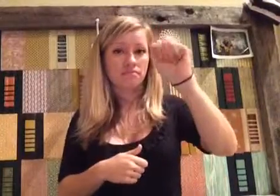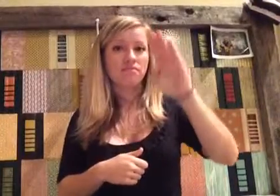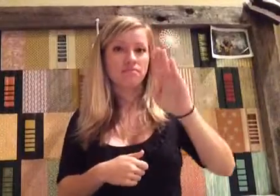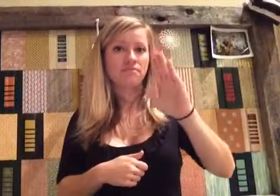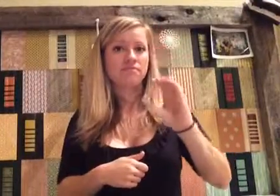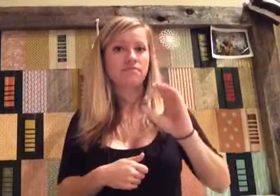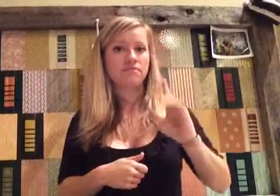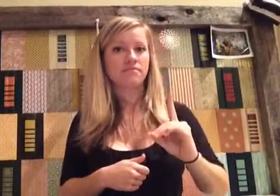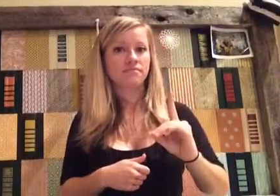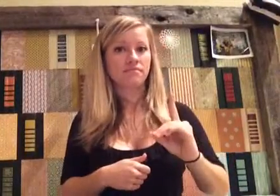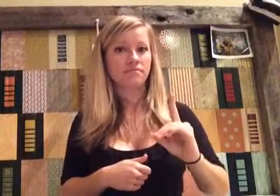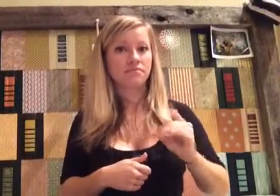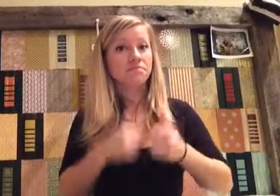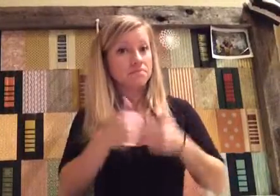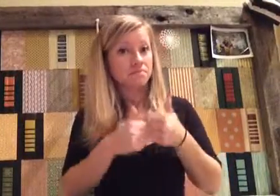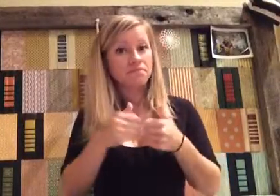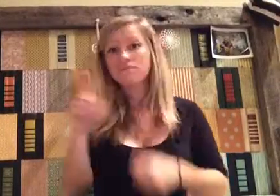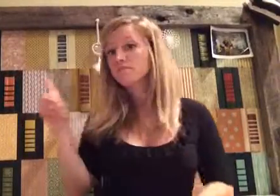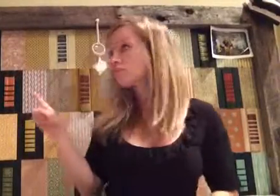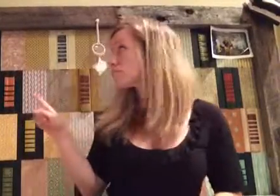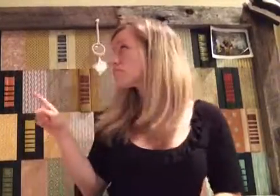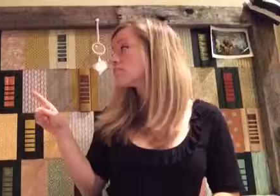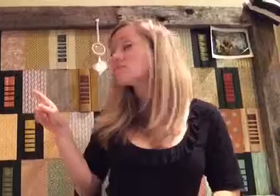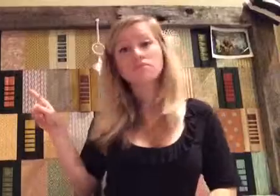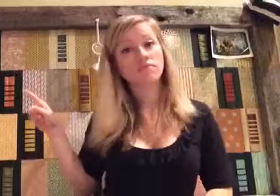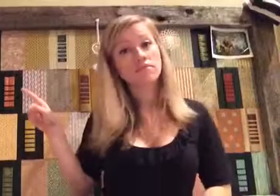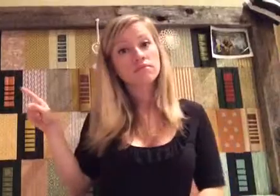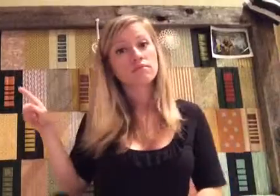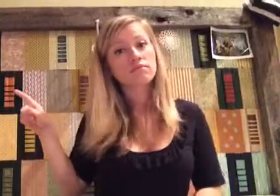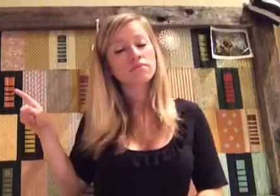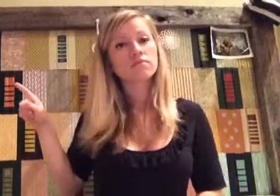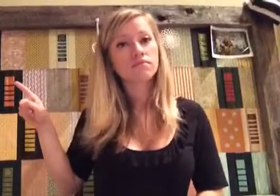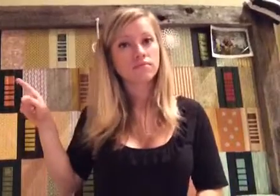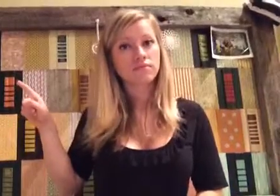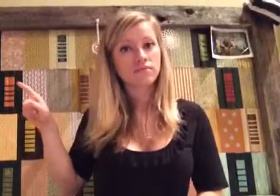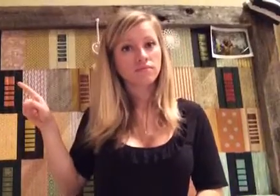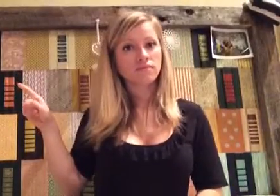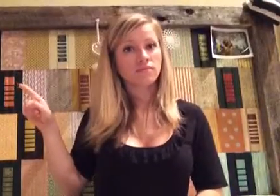Or D. Person versus technology.